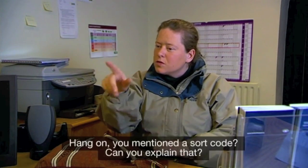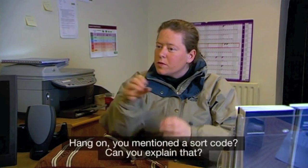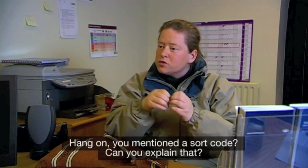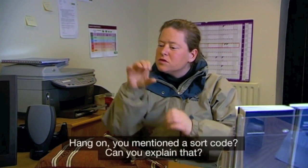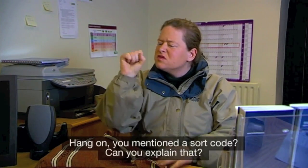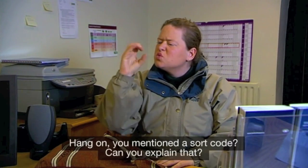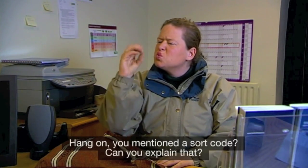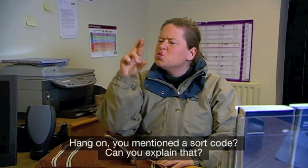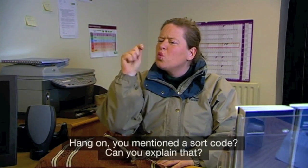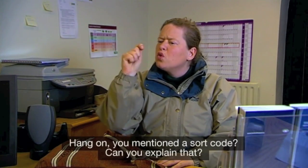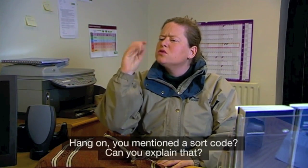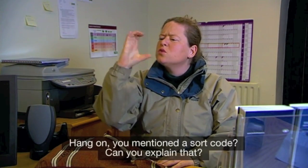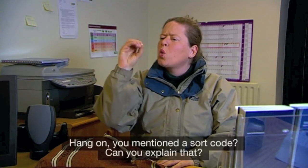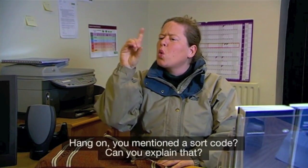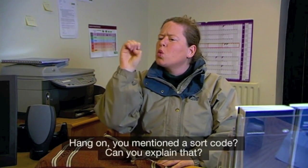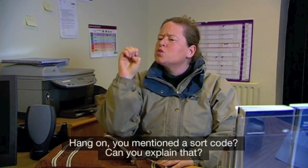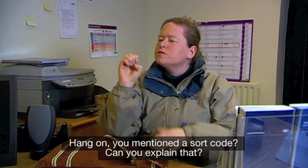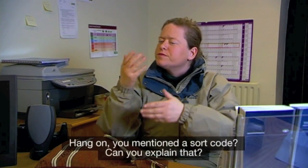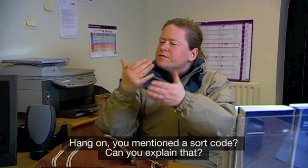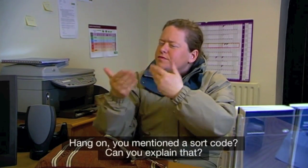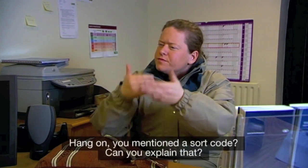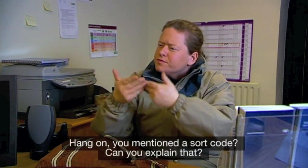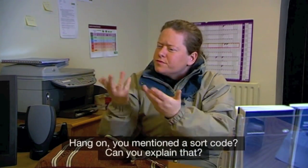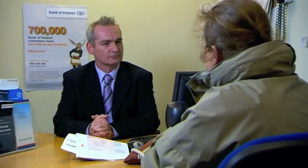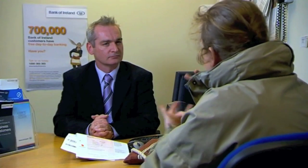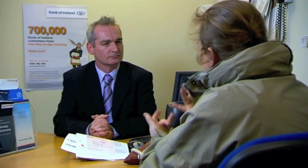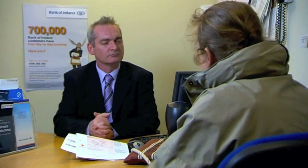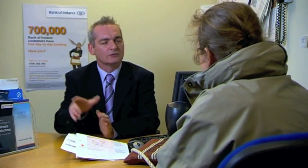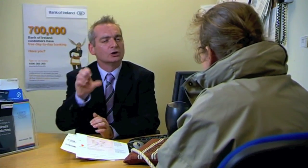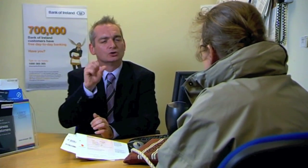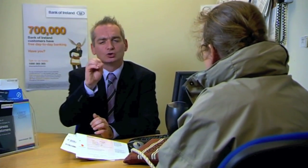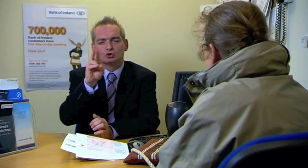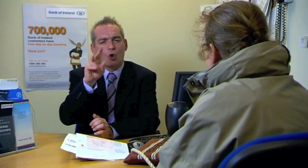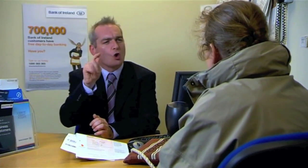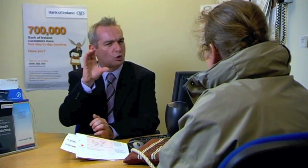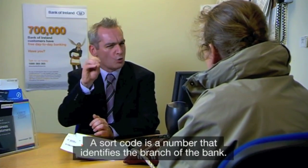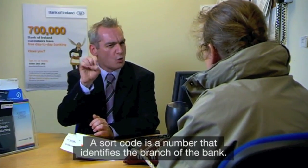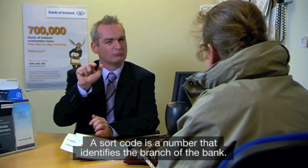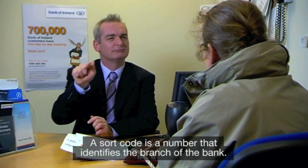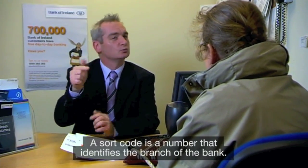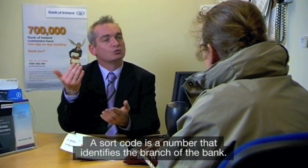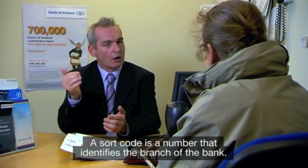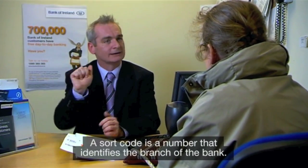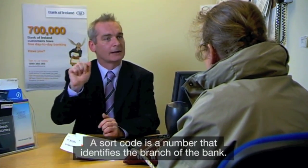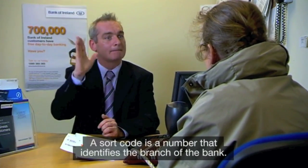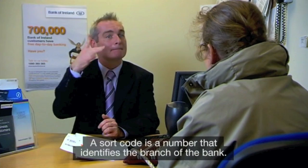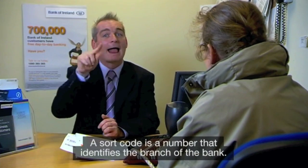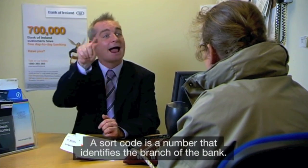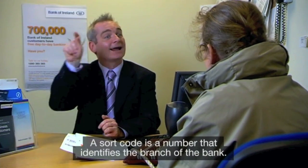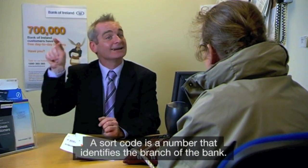Hang on, you mentioned a sort code. Can you explain that? A sort code is a number